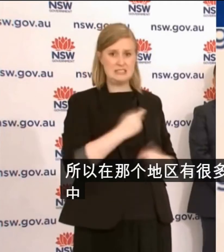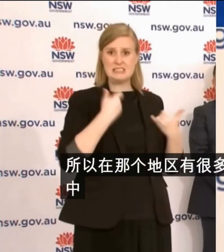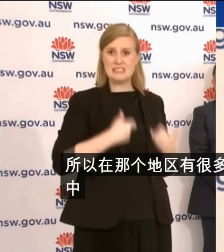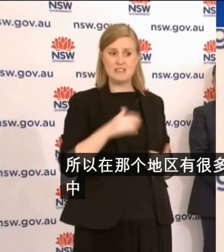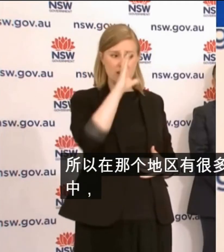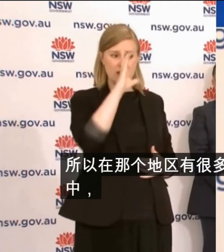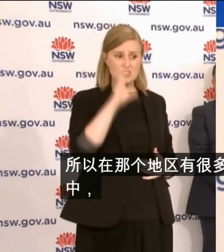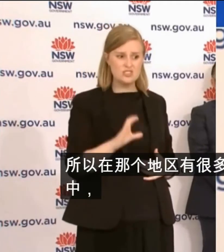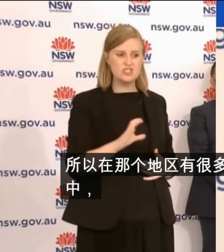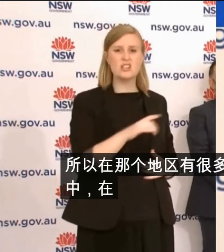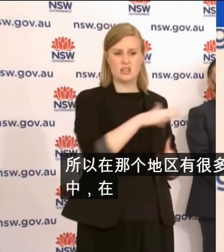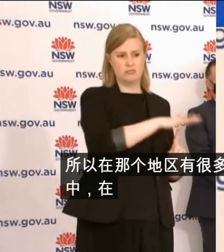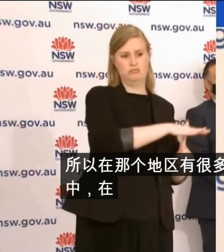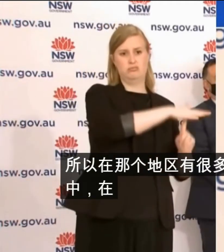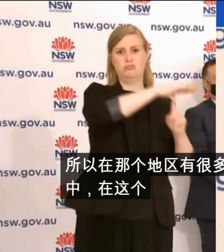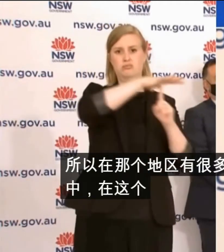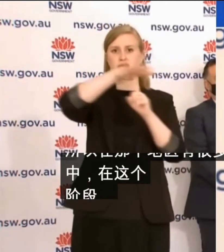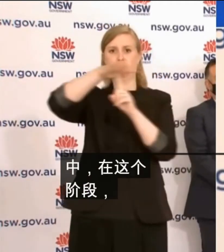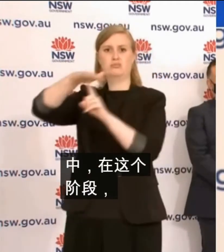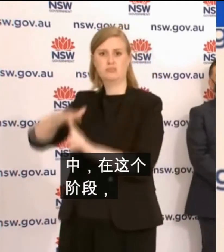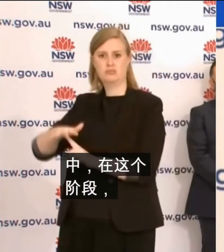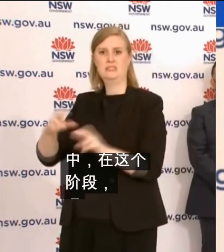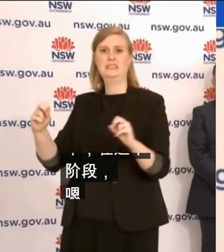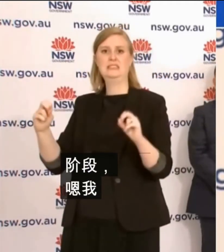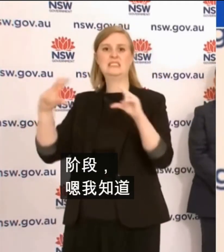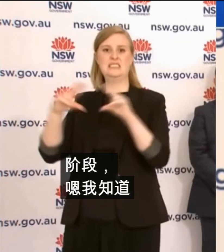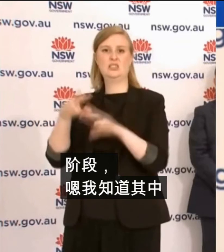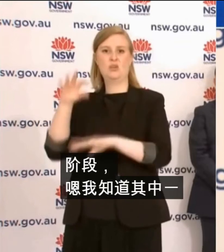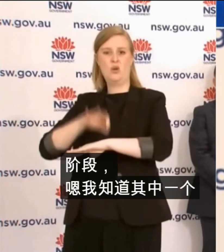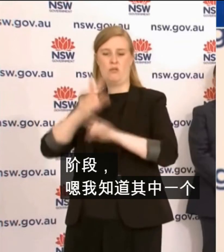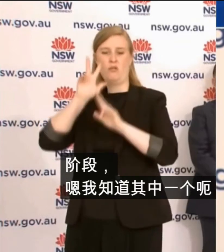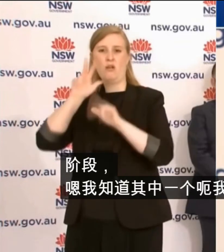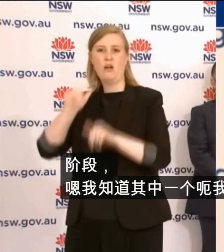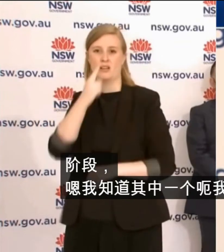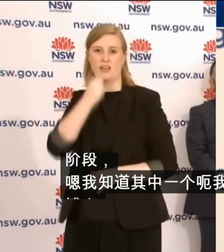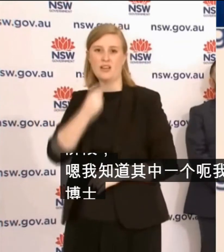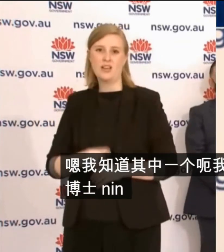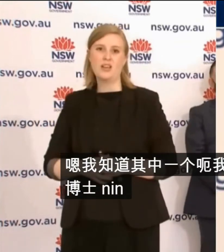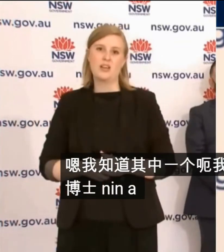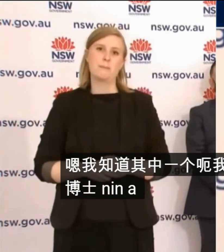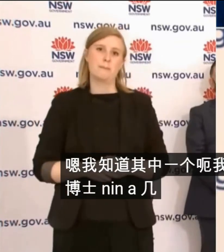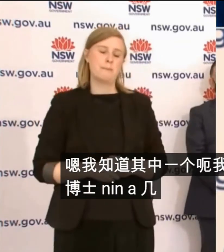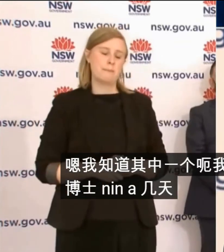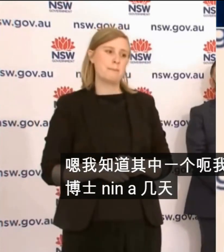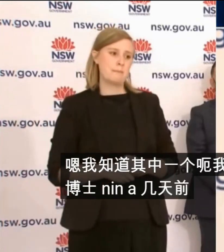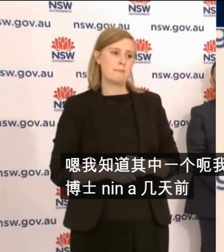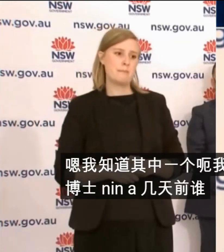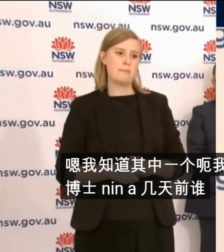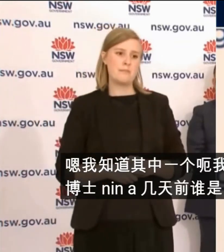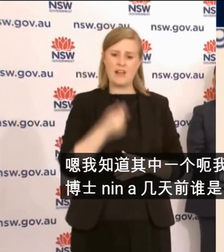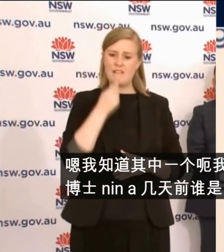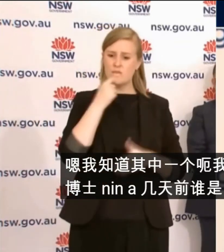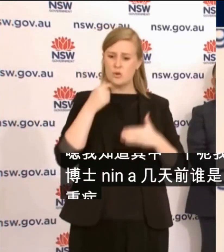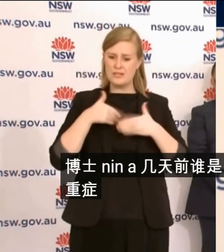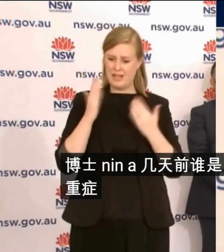going on in that area, and at this stage I know one of the, I think it was Dr. Dean Nguyen a couple of days ago,